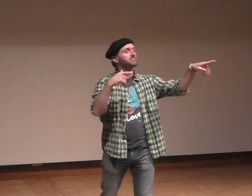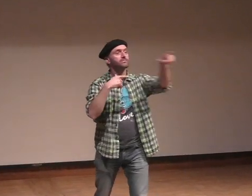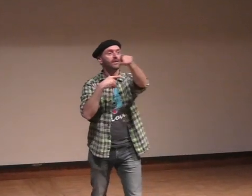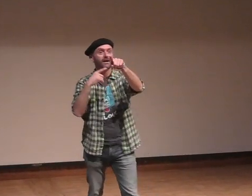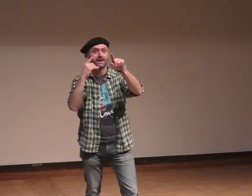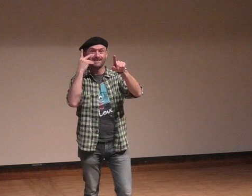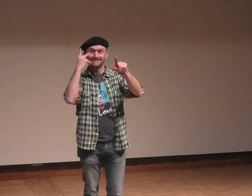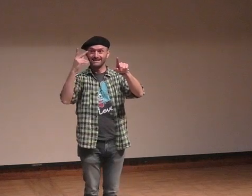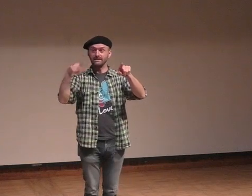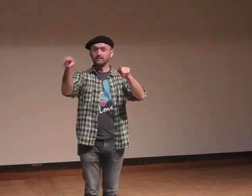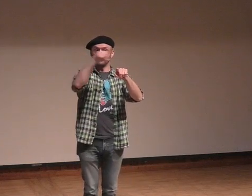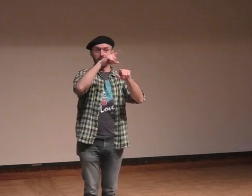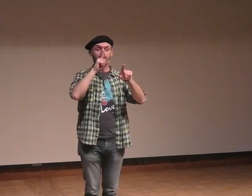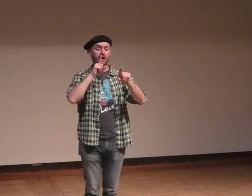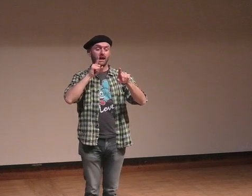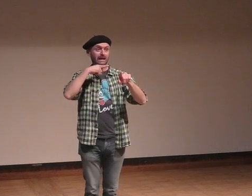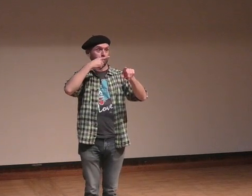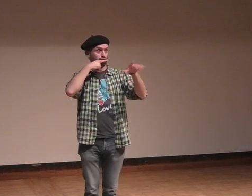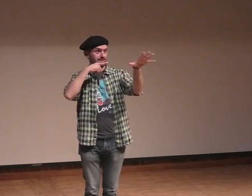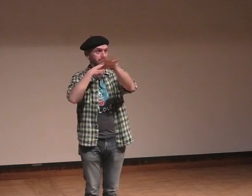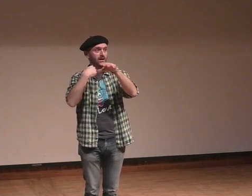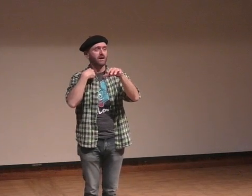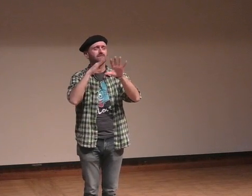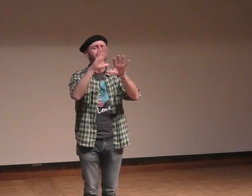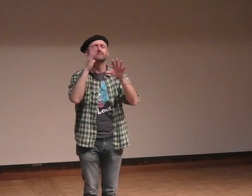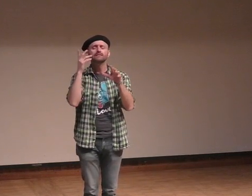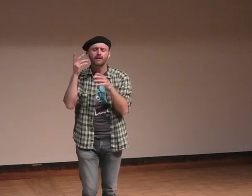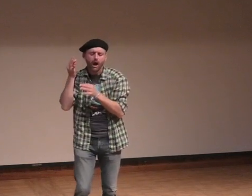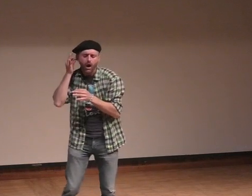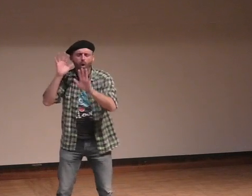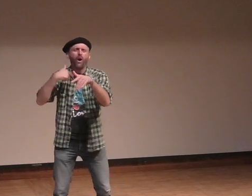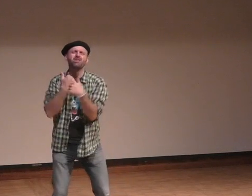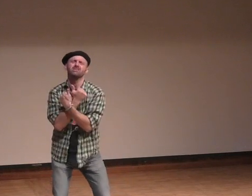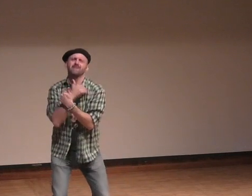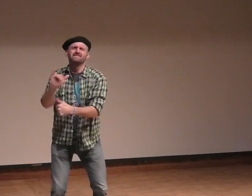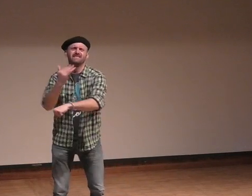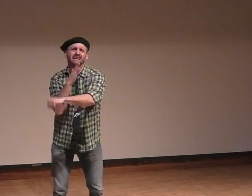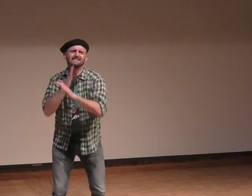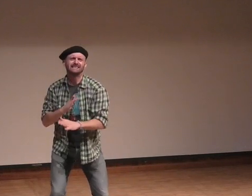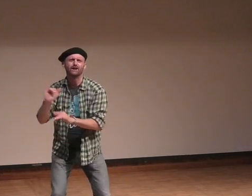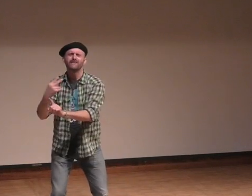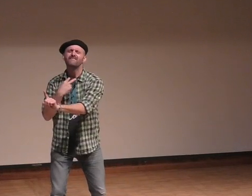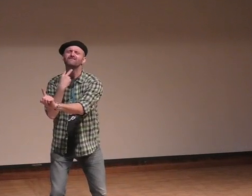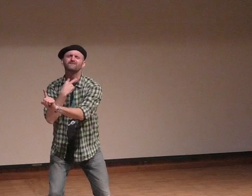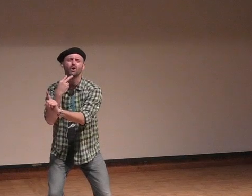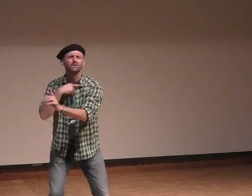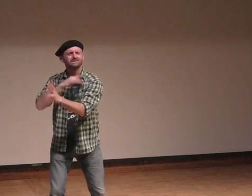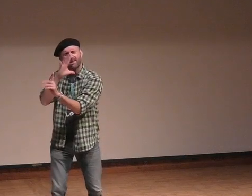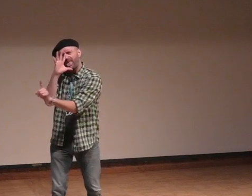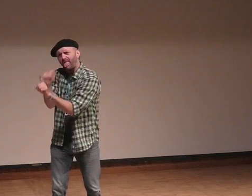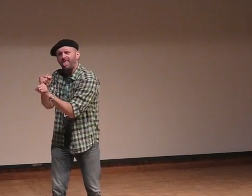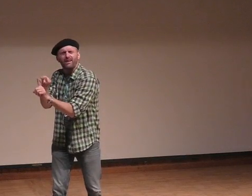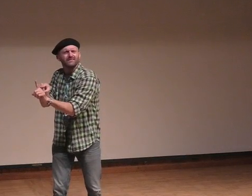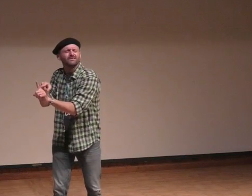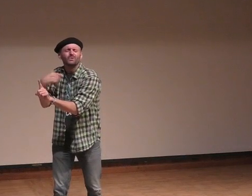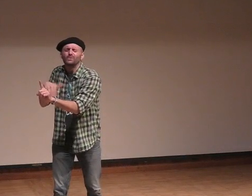a deaf person, yes. So then among hearing people, there's like, oh, I just love that singer's voice. I'm